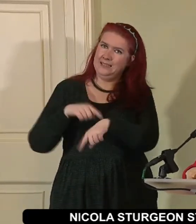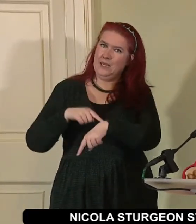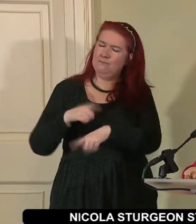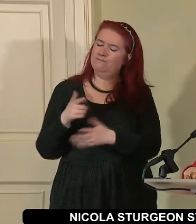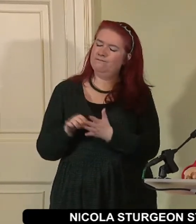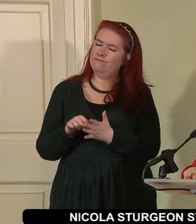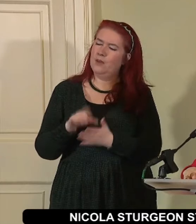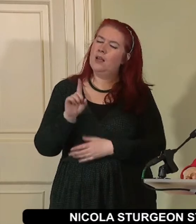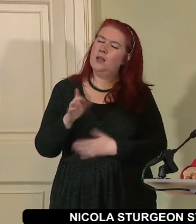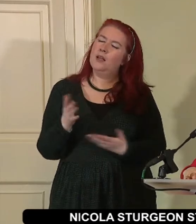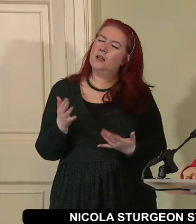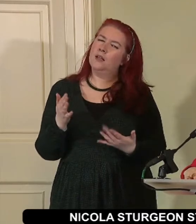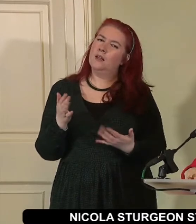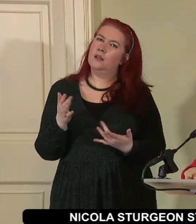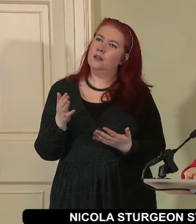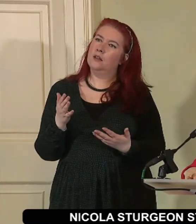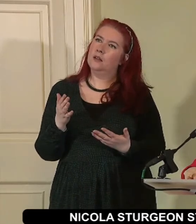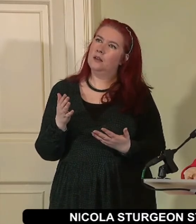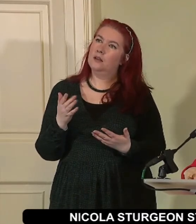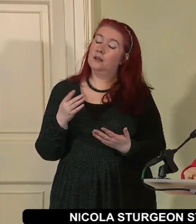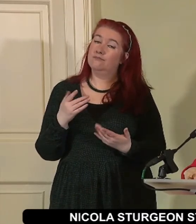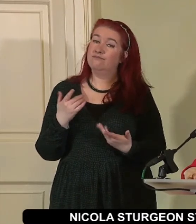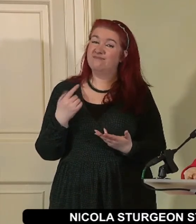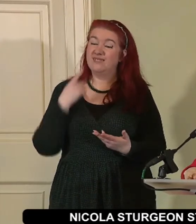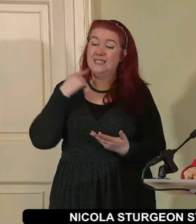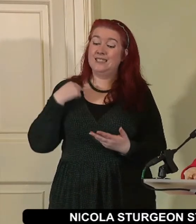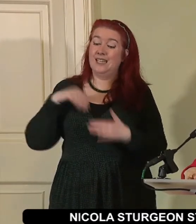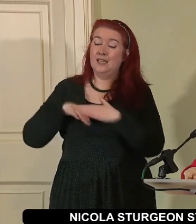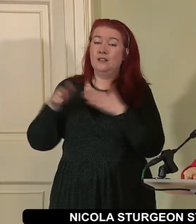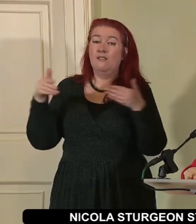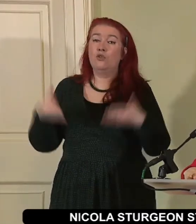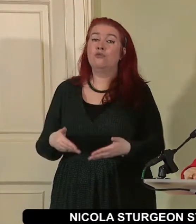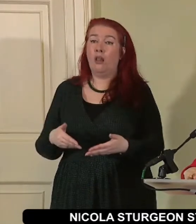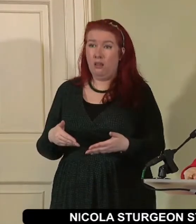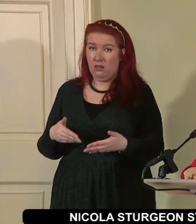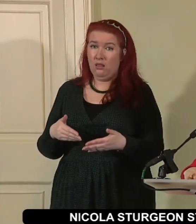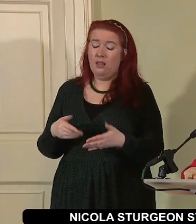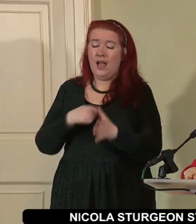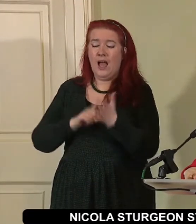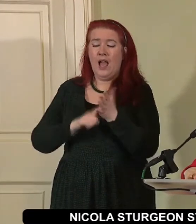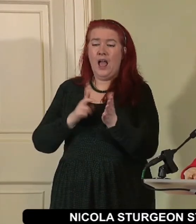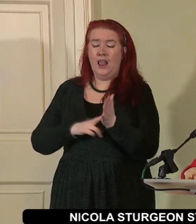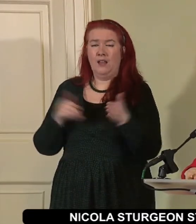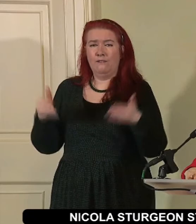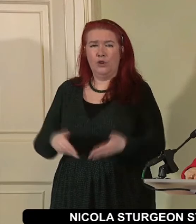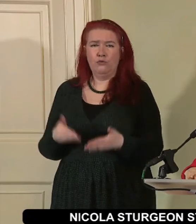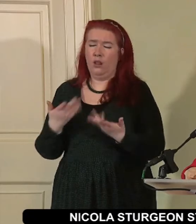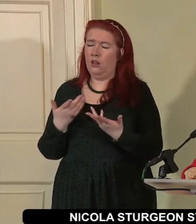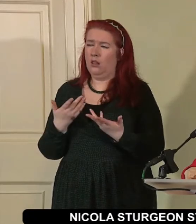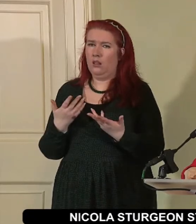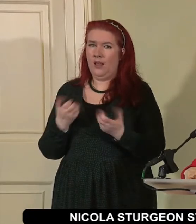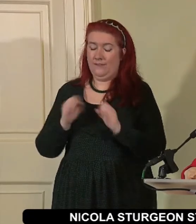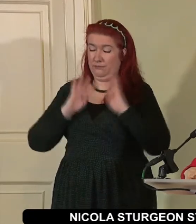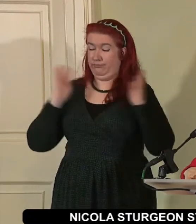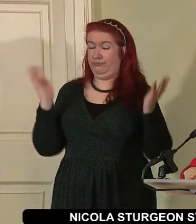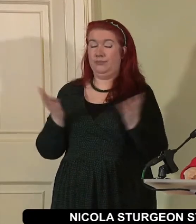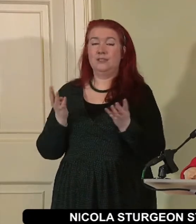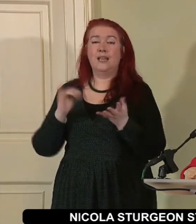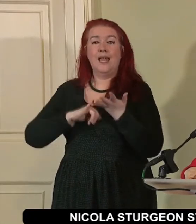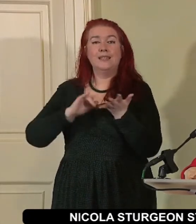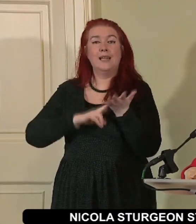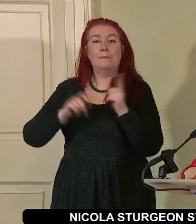in the funeral service for Alan yesterday, surrounded by SNP